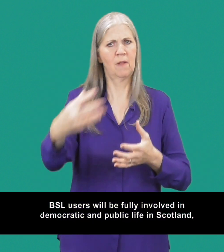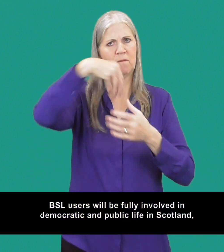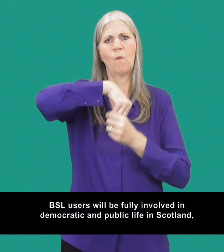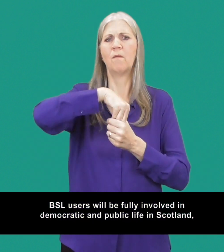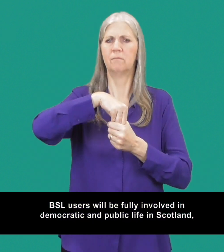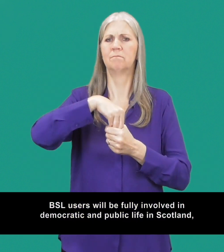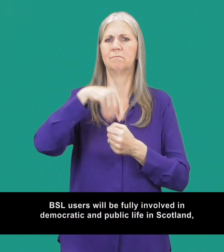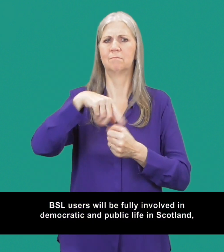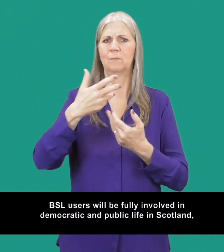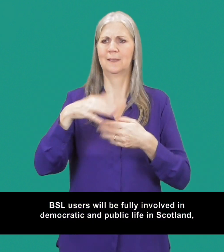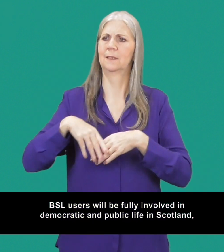in Scotland.